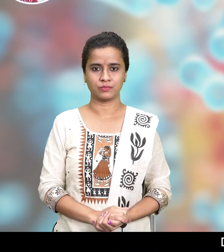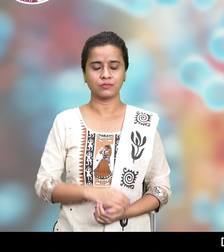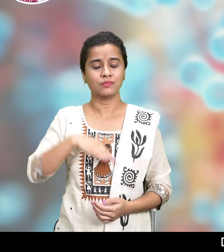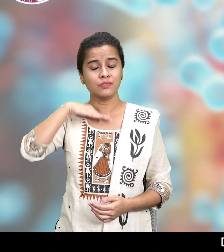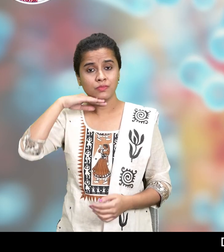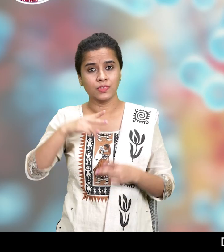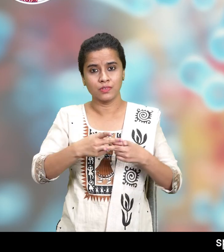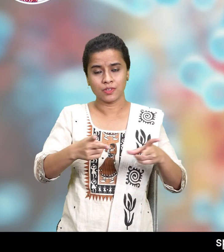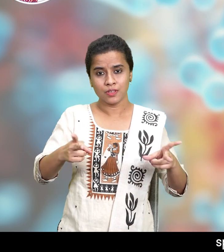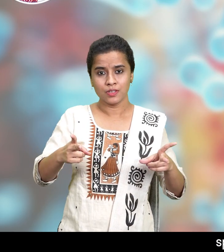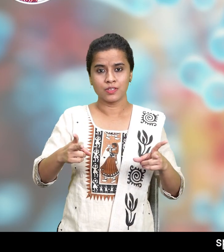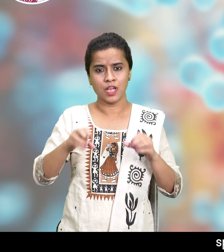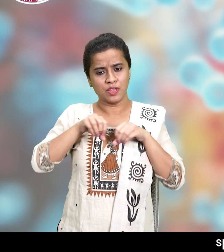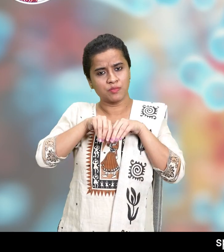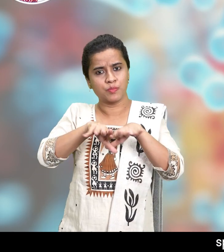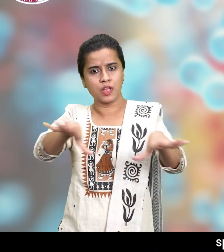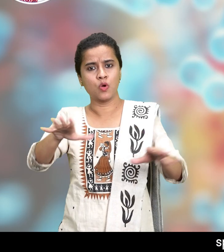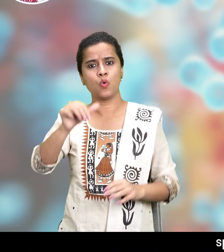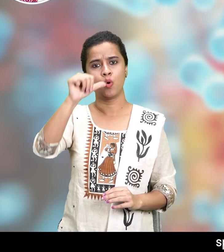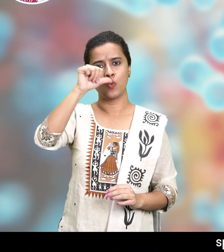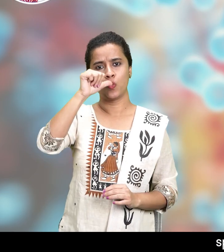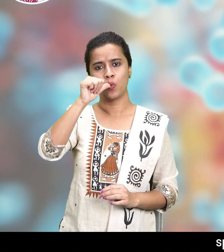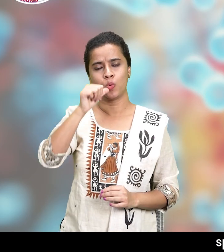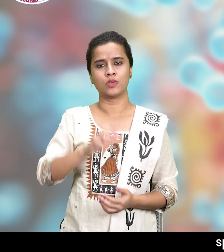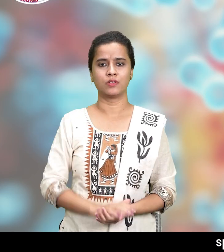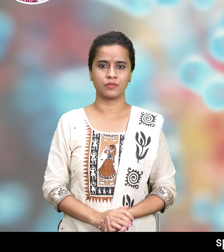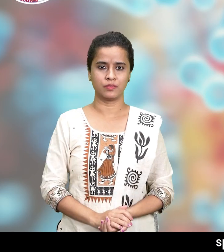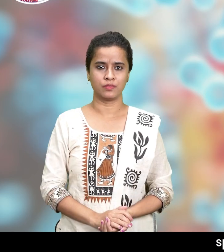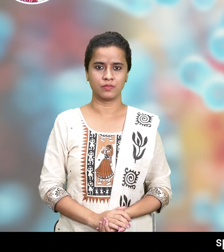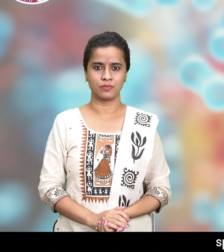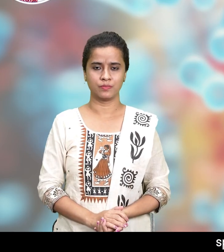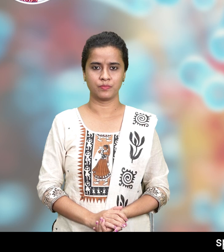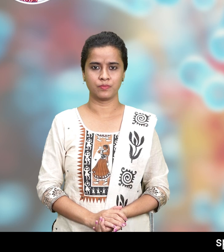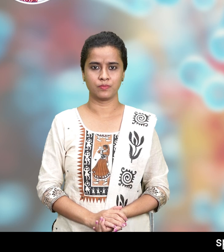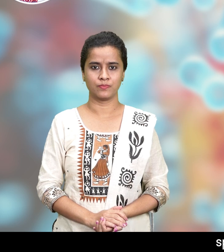Diseases can also be spread through water.